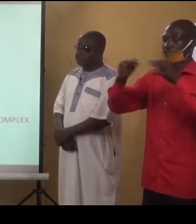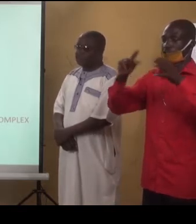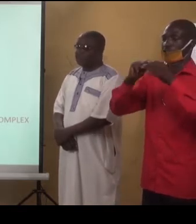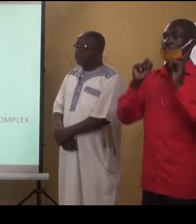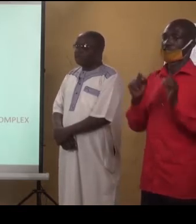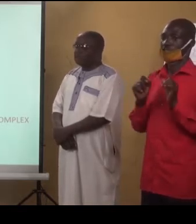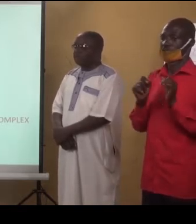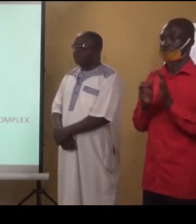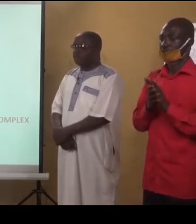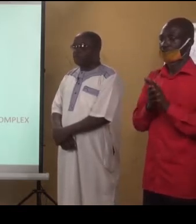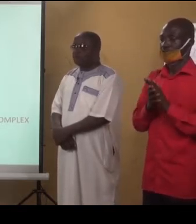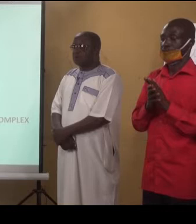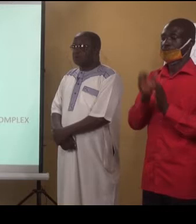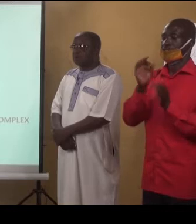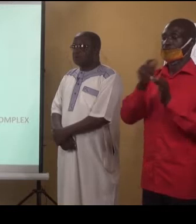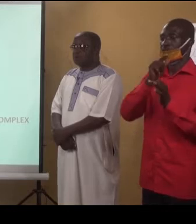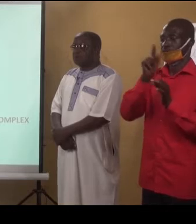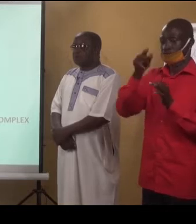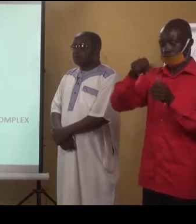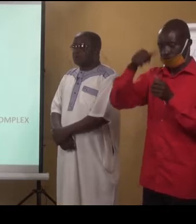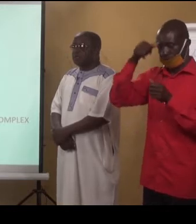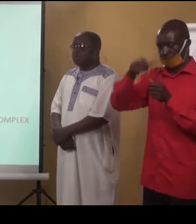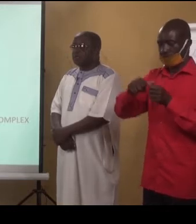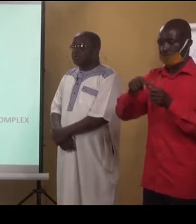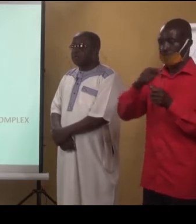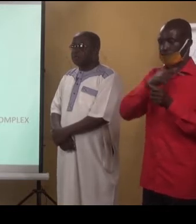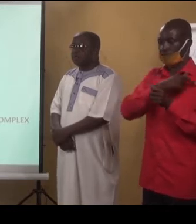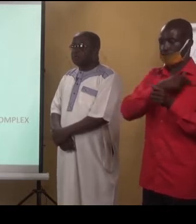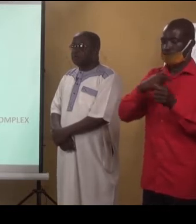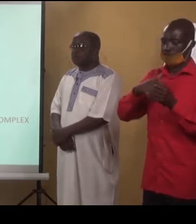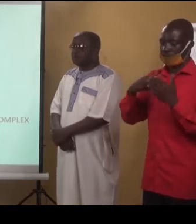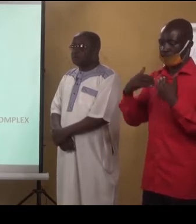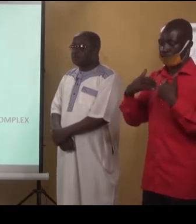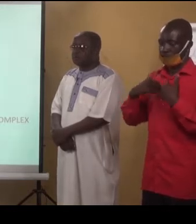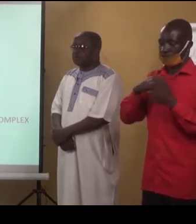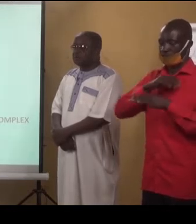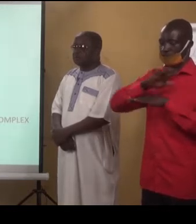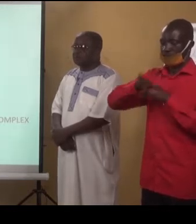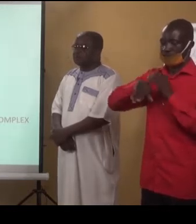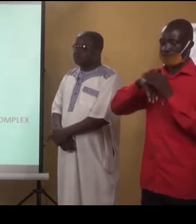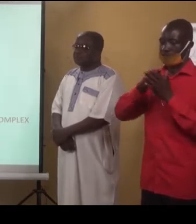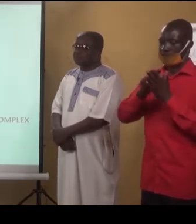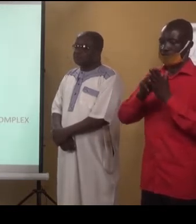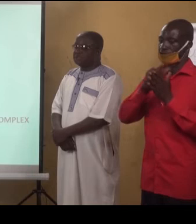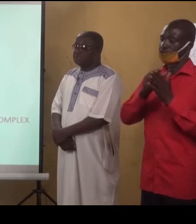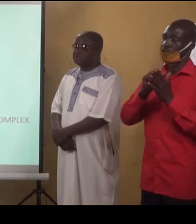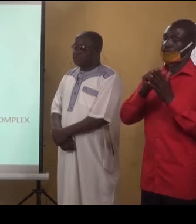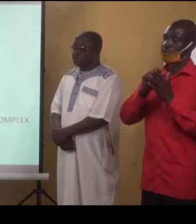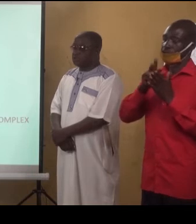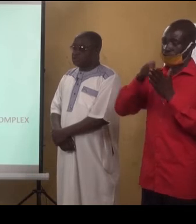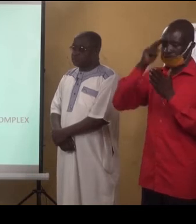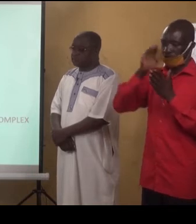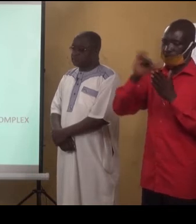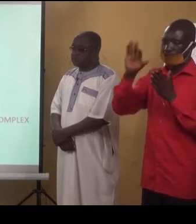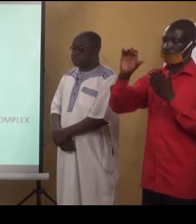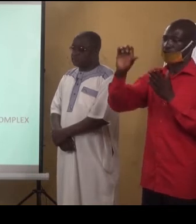sentence. Now, if you recall, we have all this while been treating the